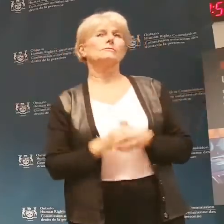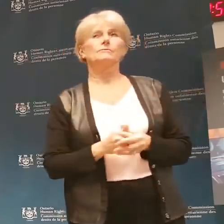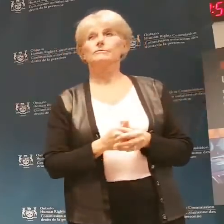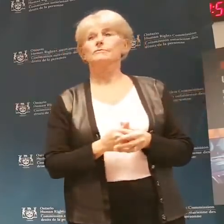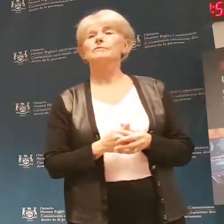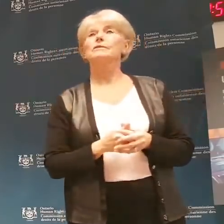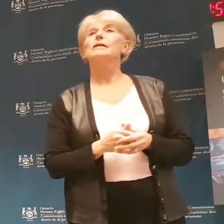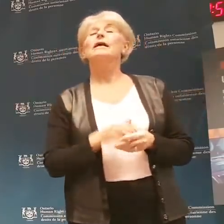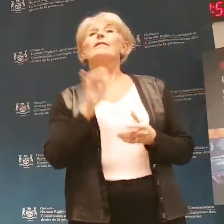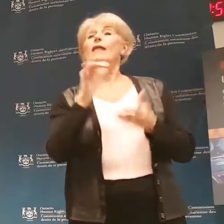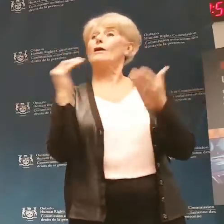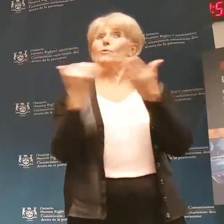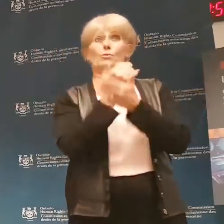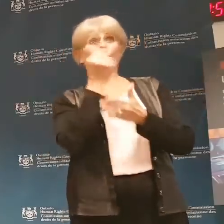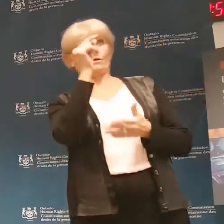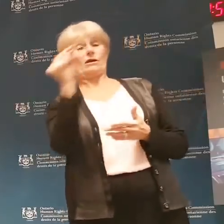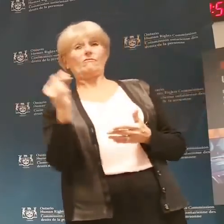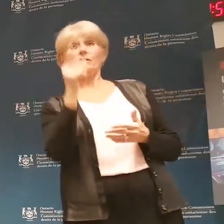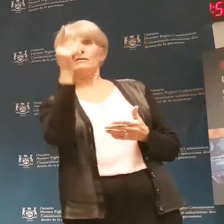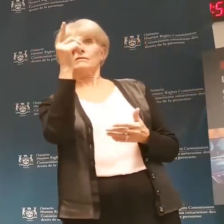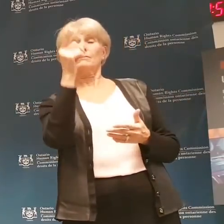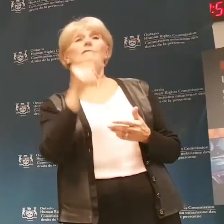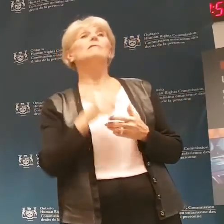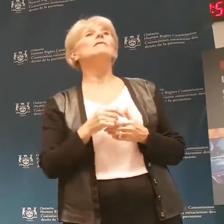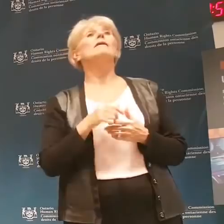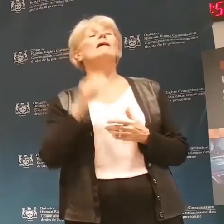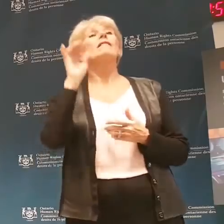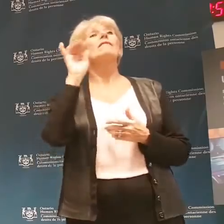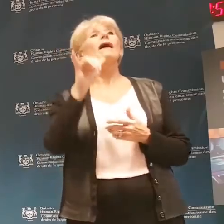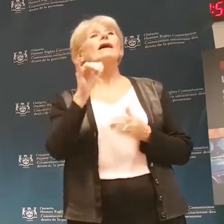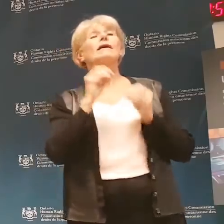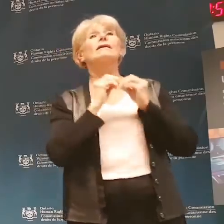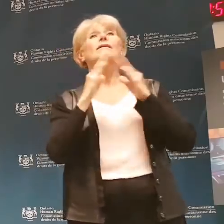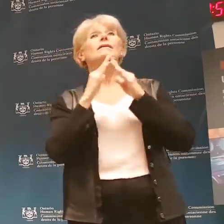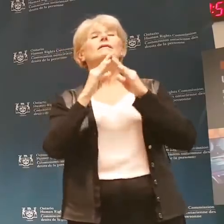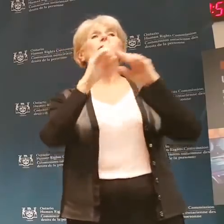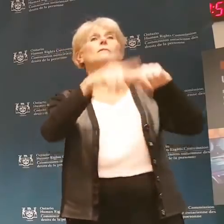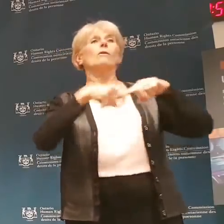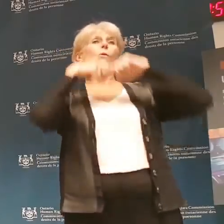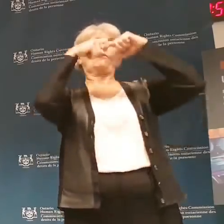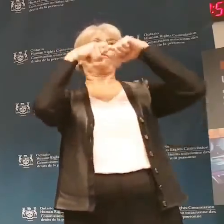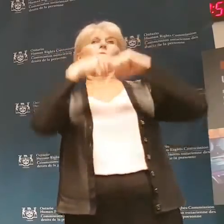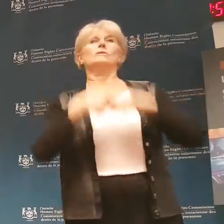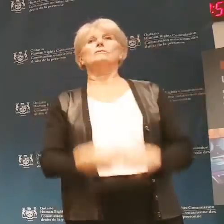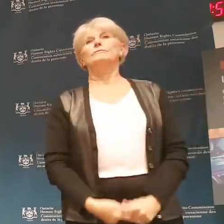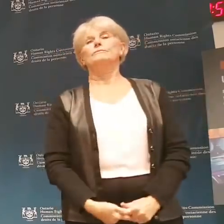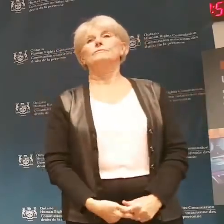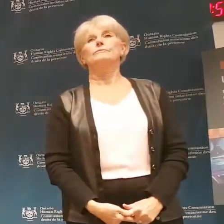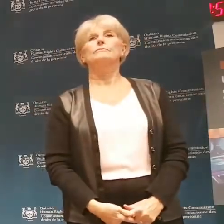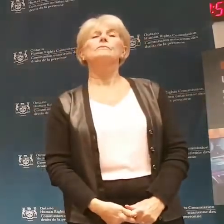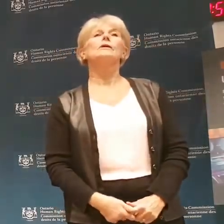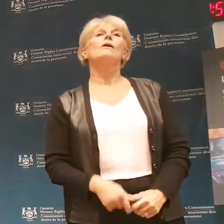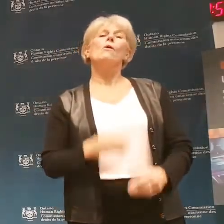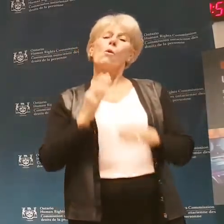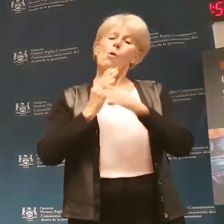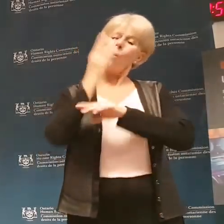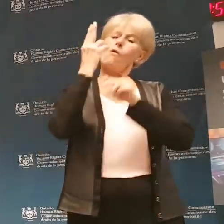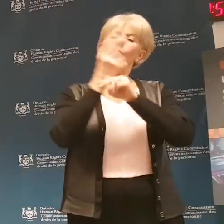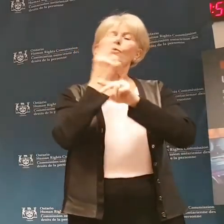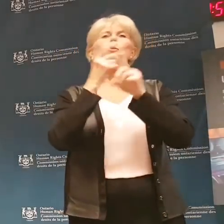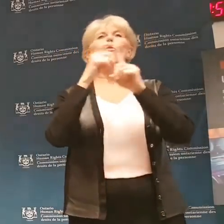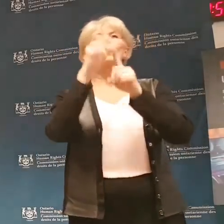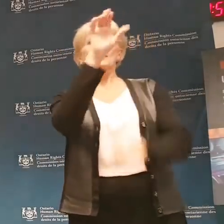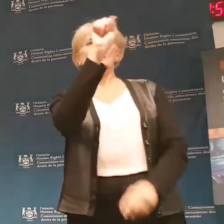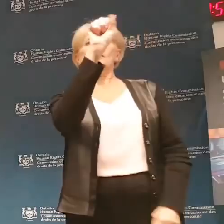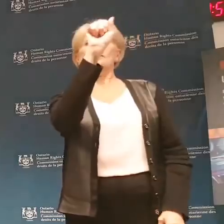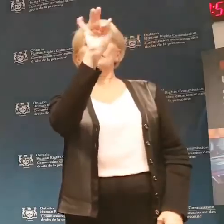And this new government has put those implementations on hold. The overused word